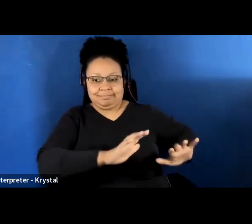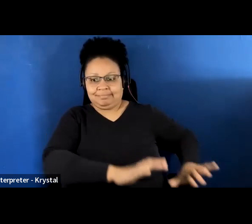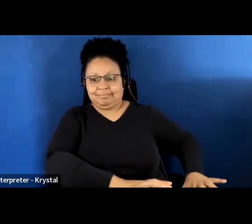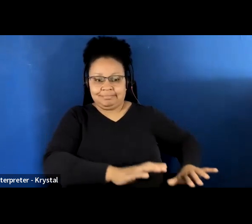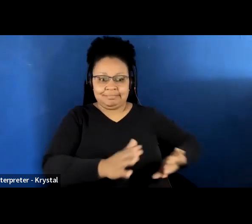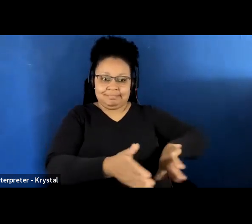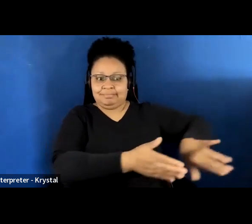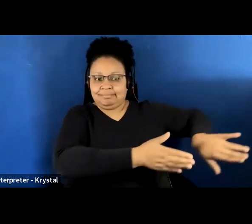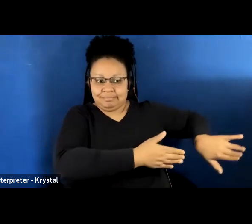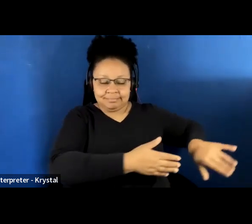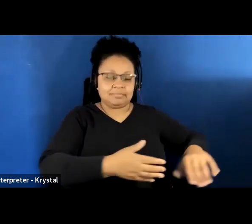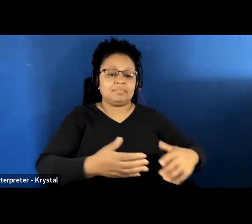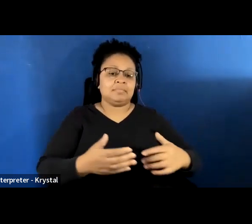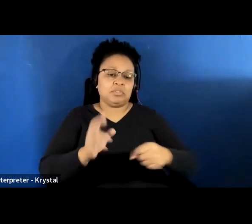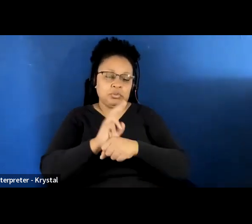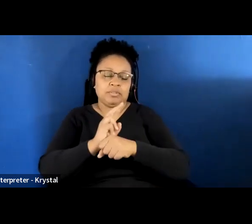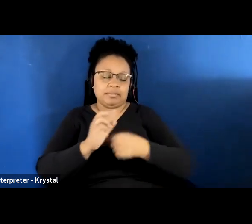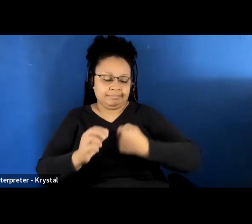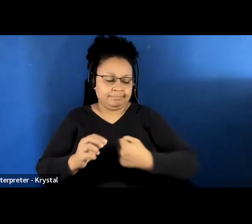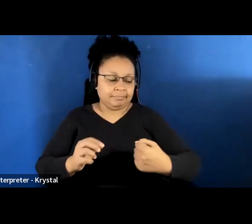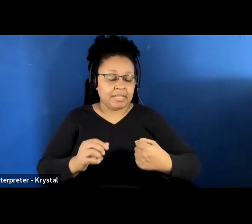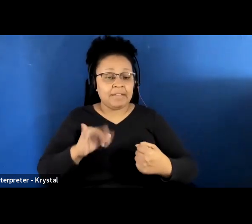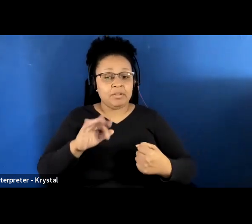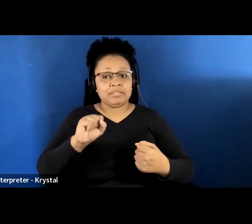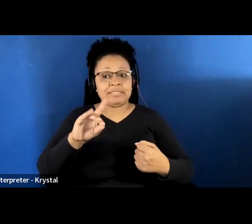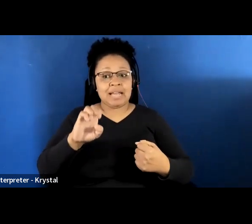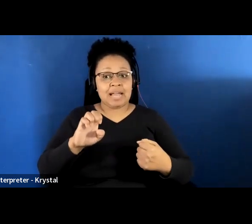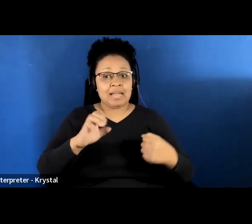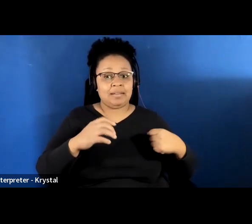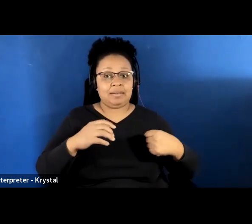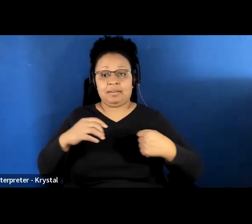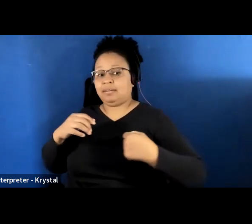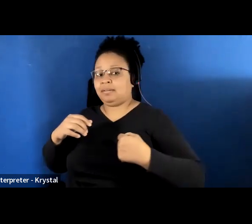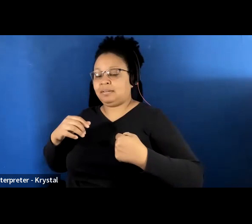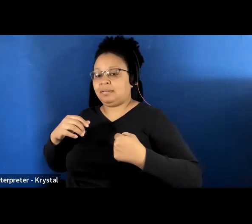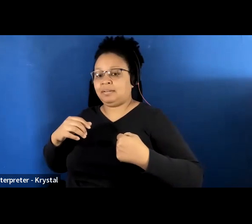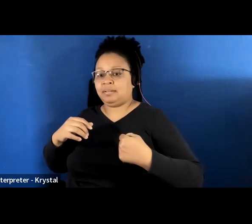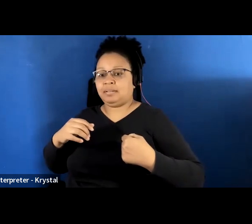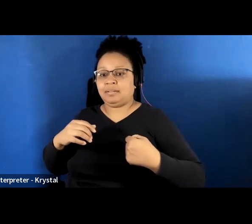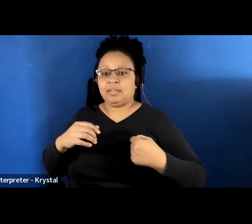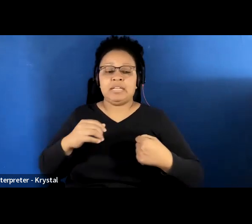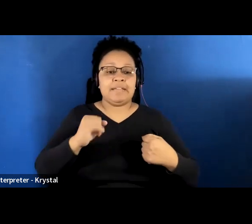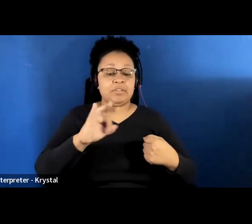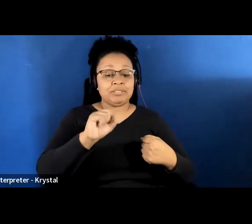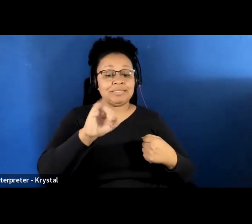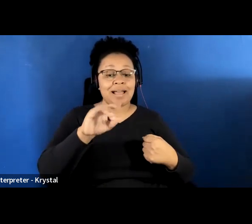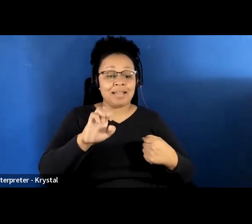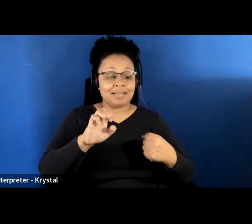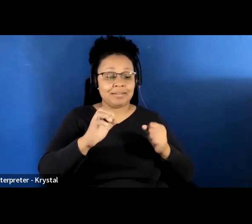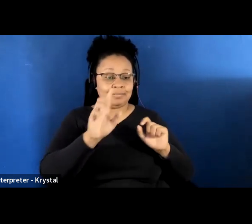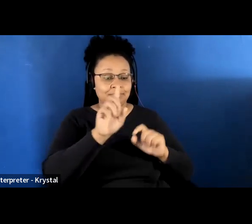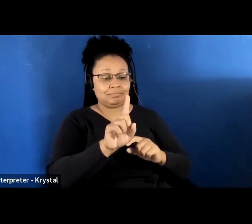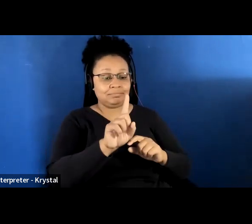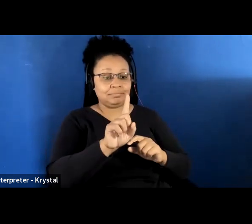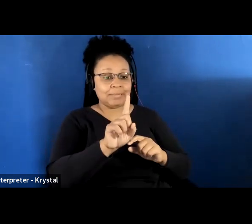way. And when you're sideways, you have less area for the person to hit, either to come out of